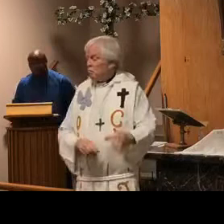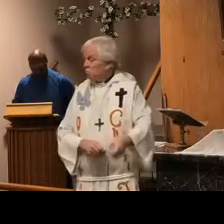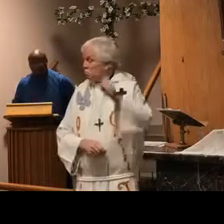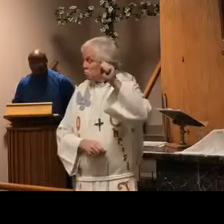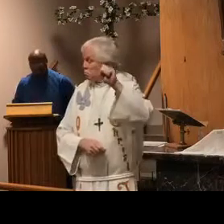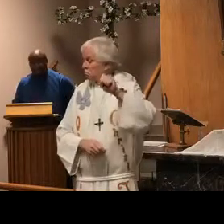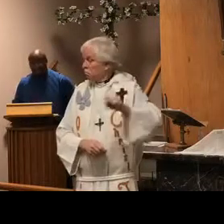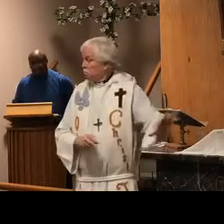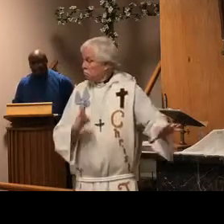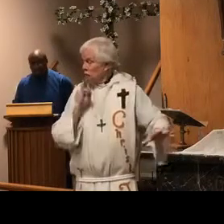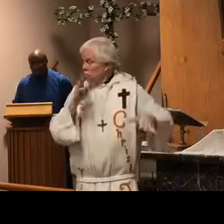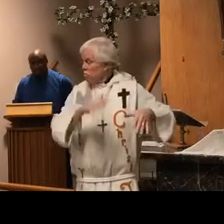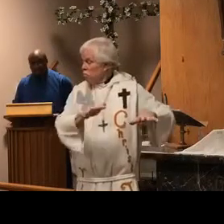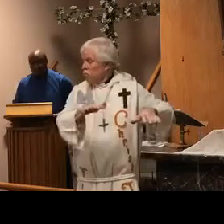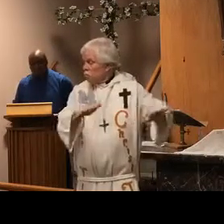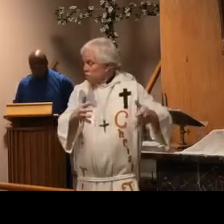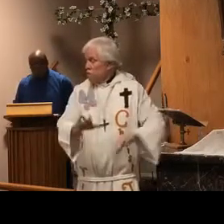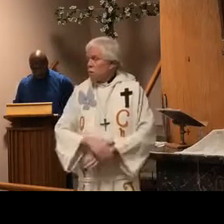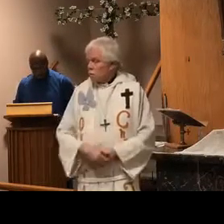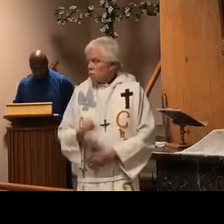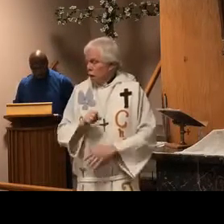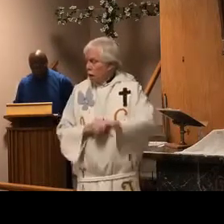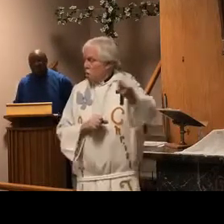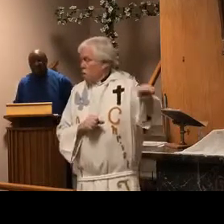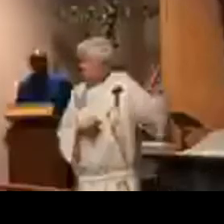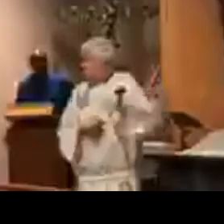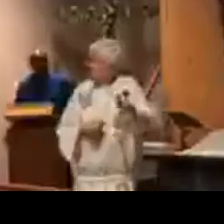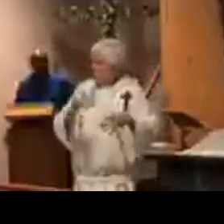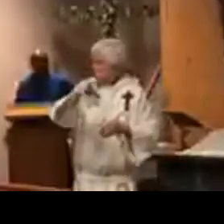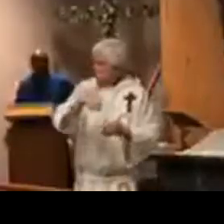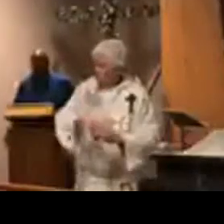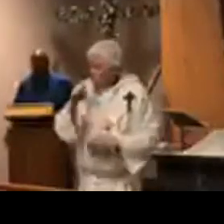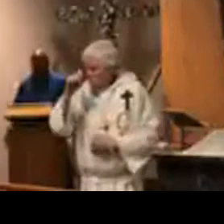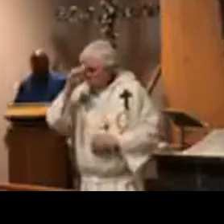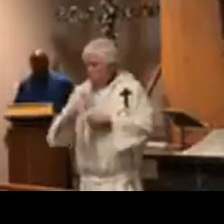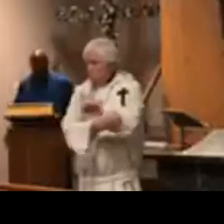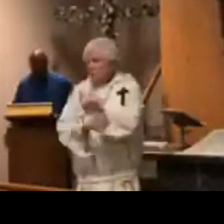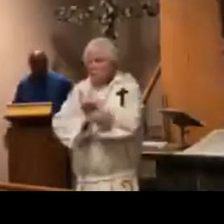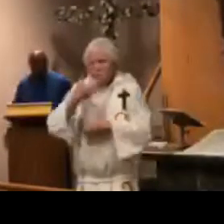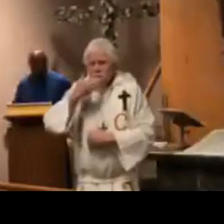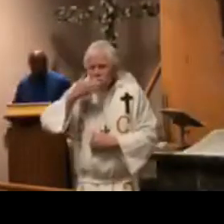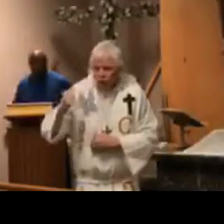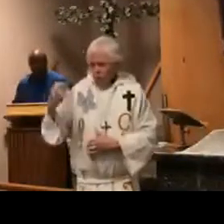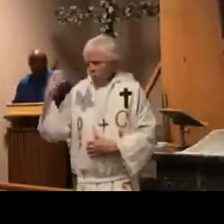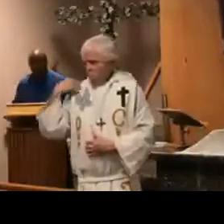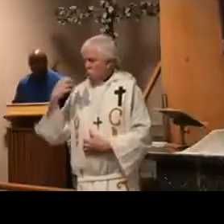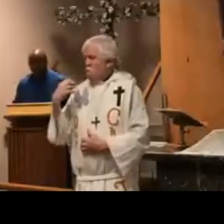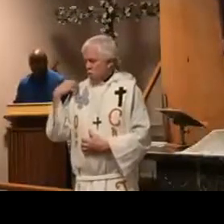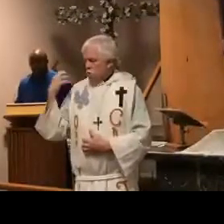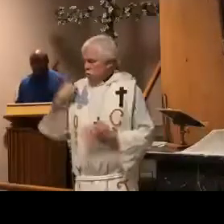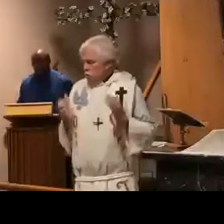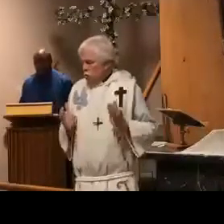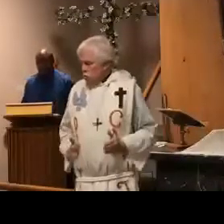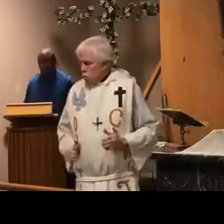including the best Egyptian officers, they all drowned in the Red Sea.